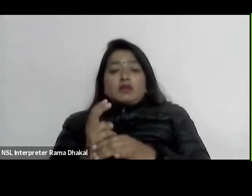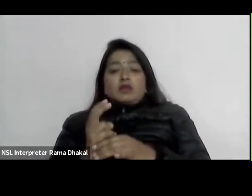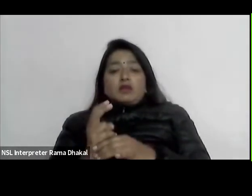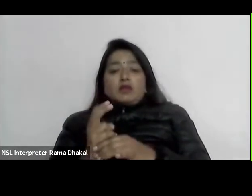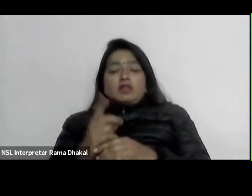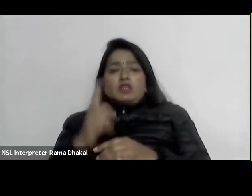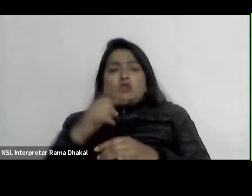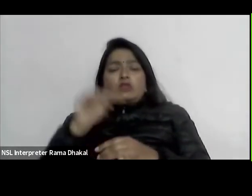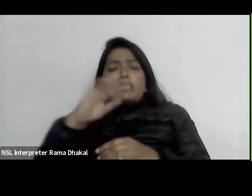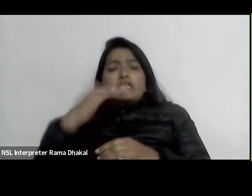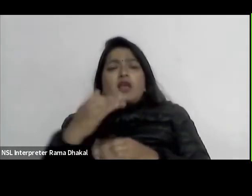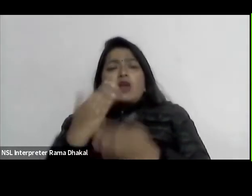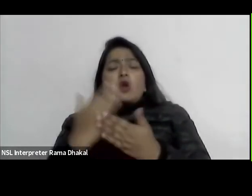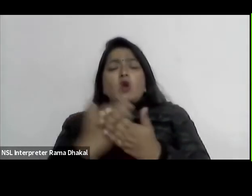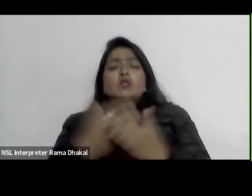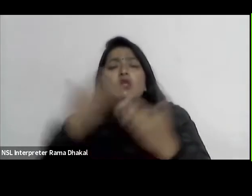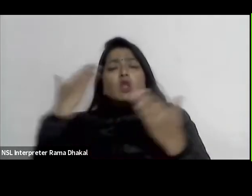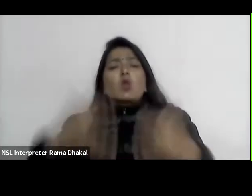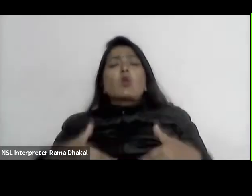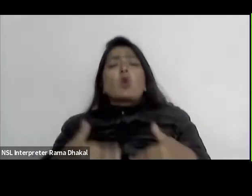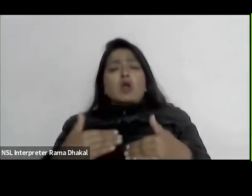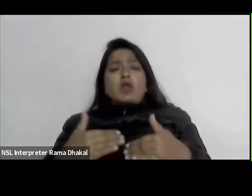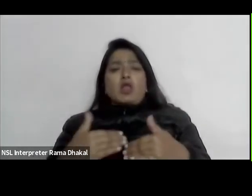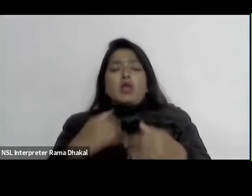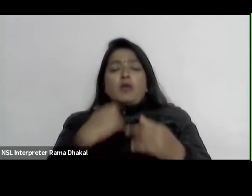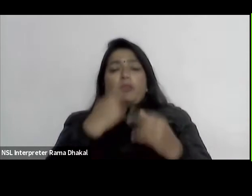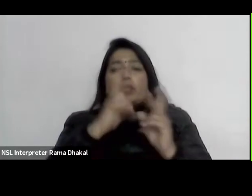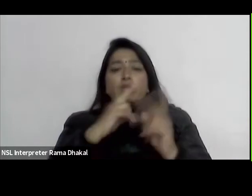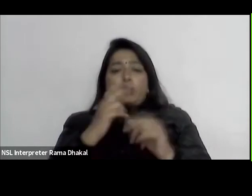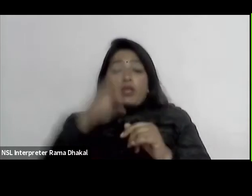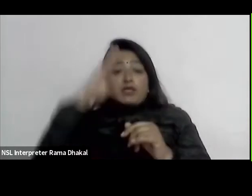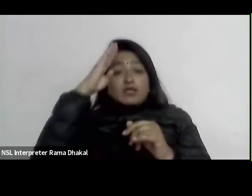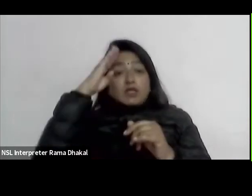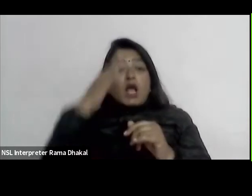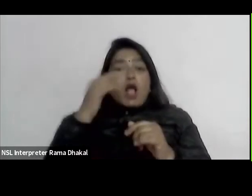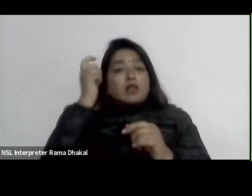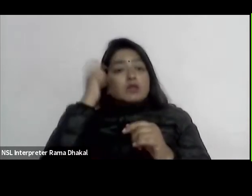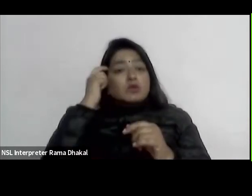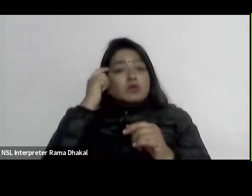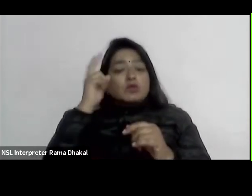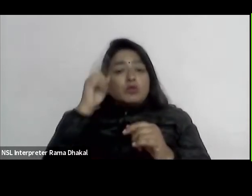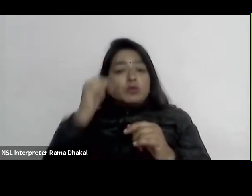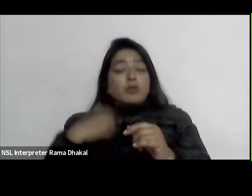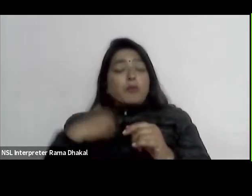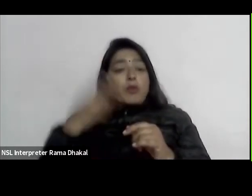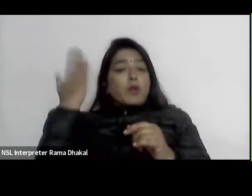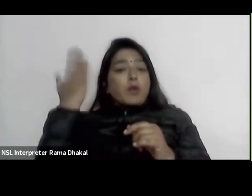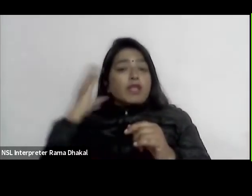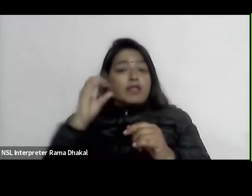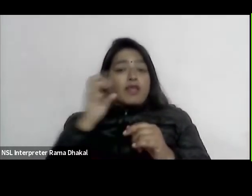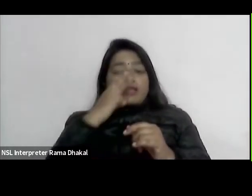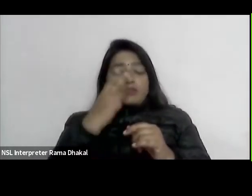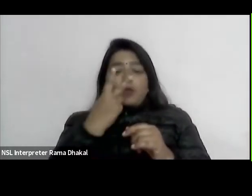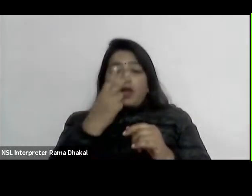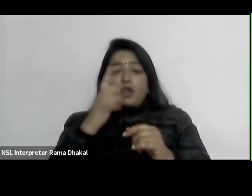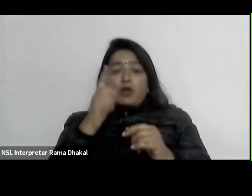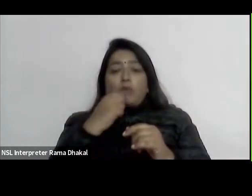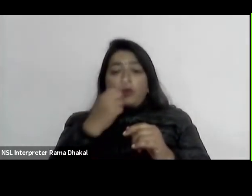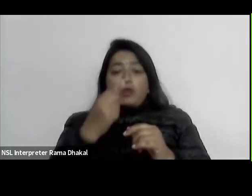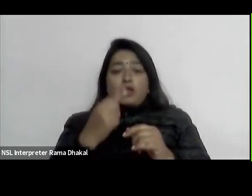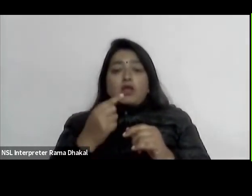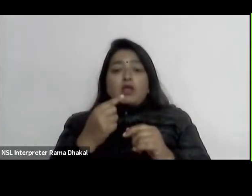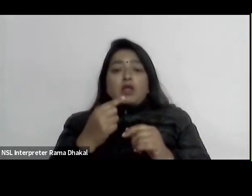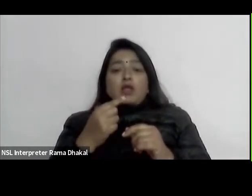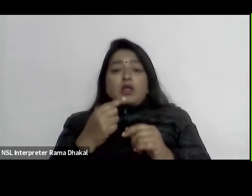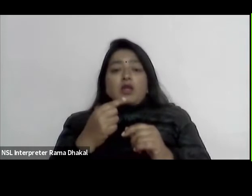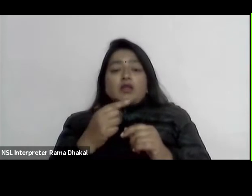intervening, surveillance-oriented role for the state. Now, my history initially began as